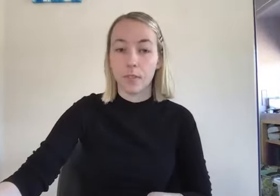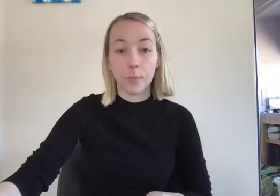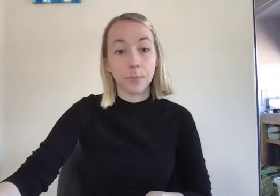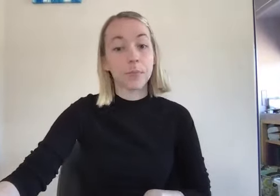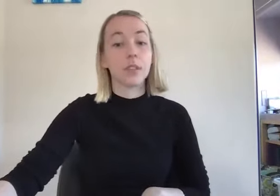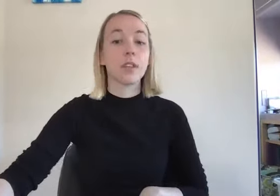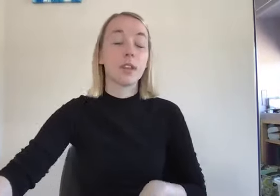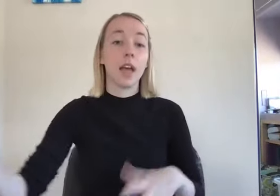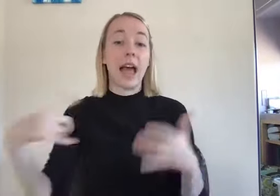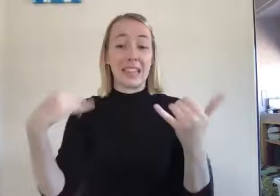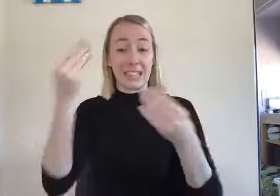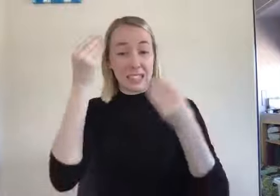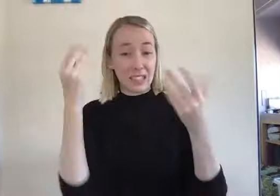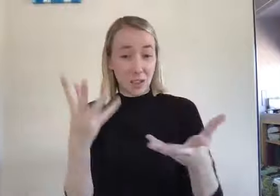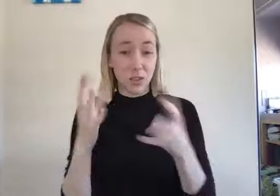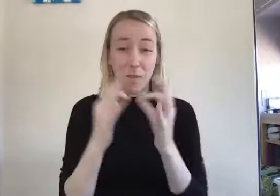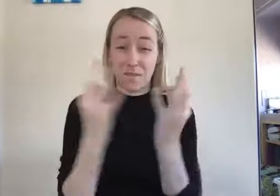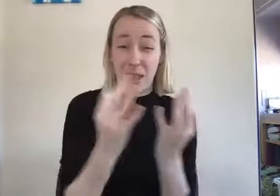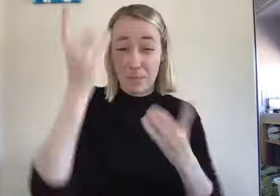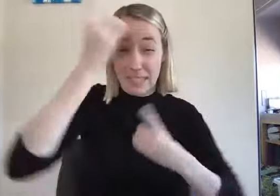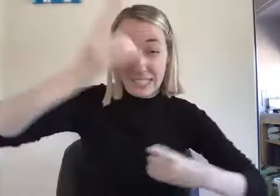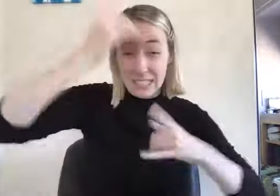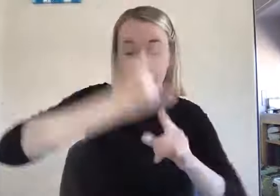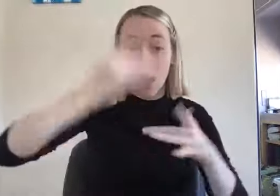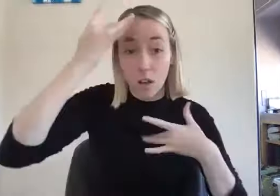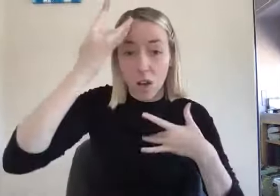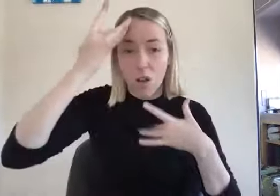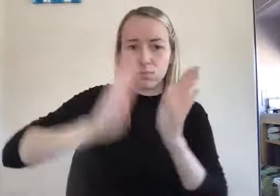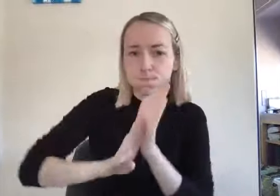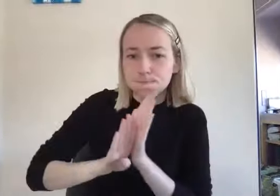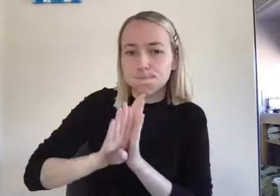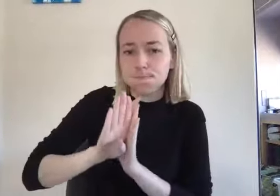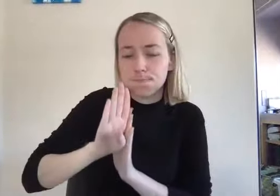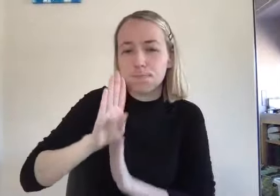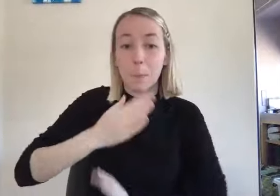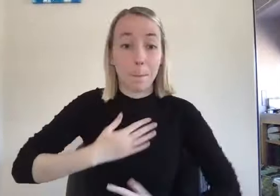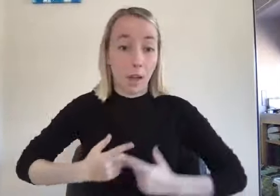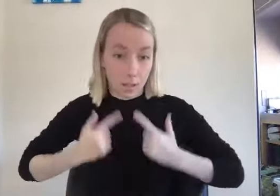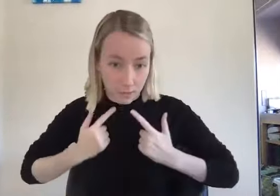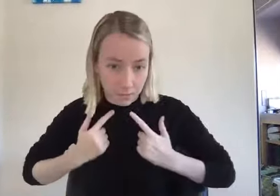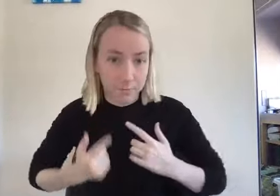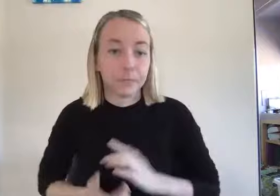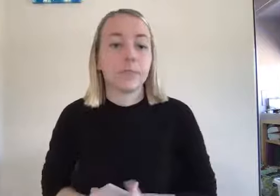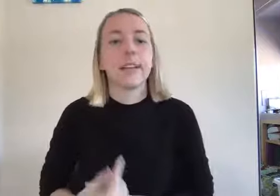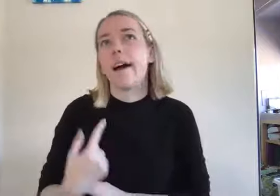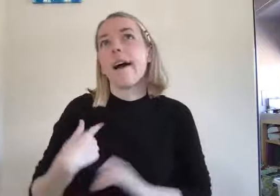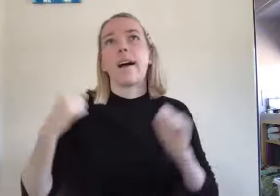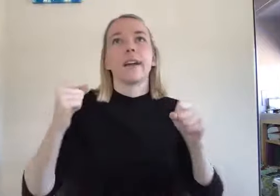this tells you how the family disease of alcoholism progressed for me in my life. I could